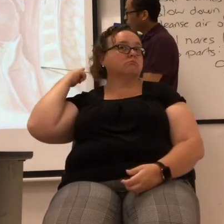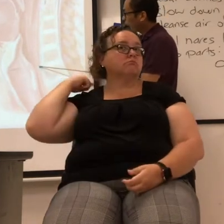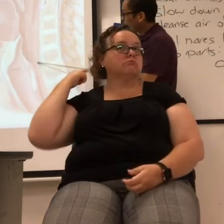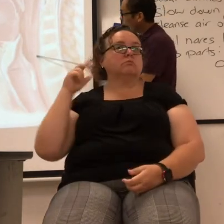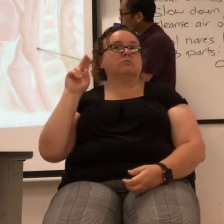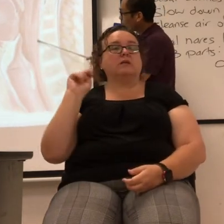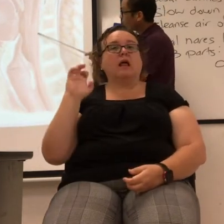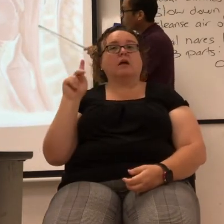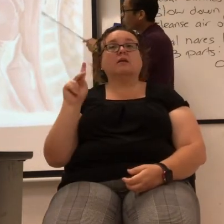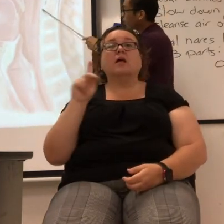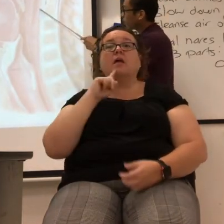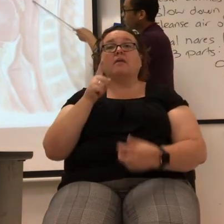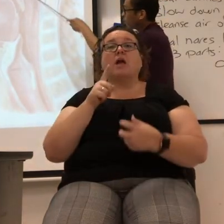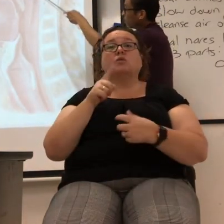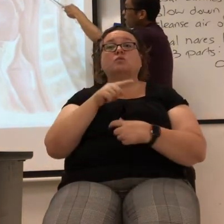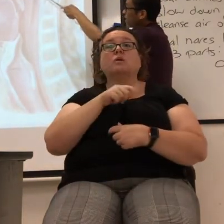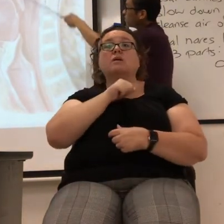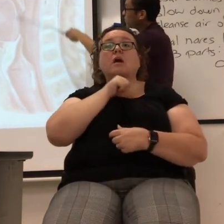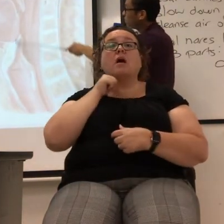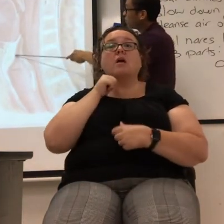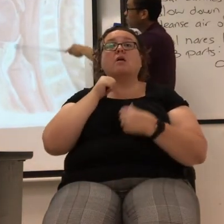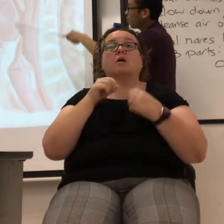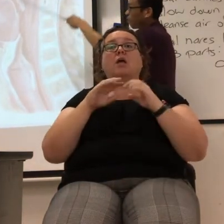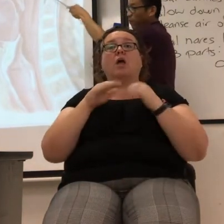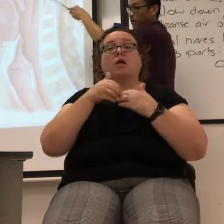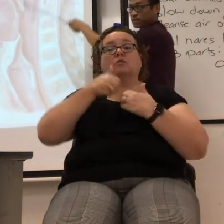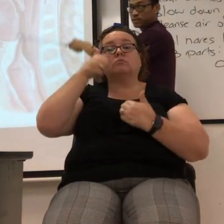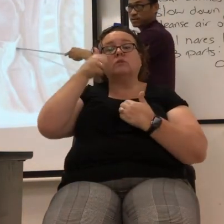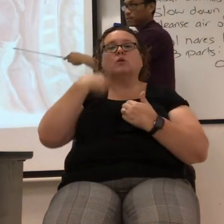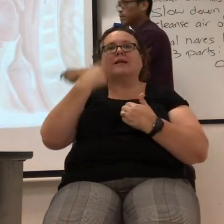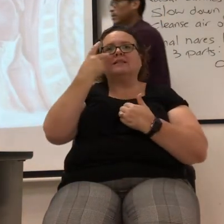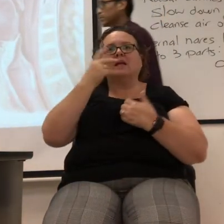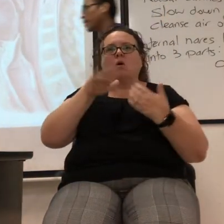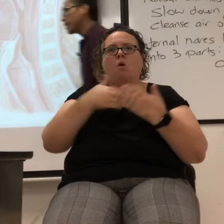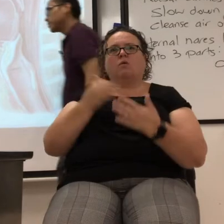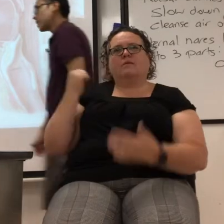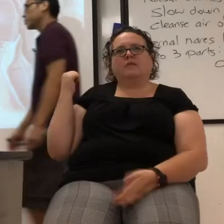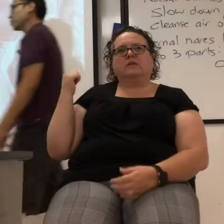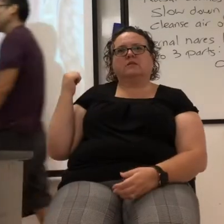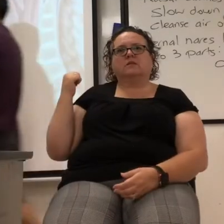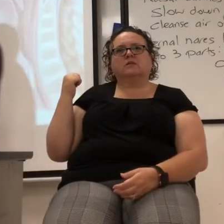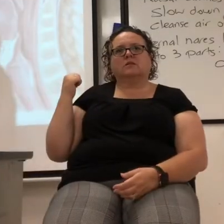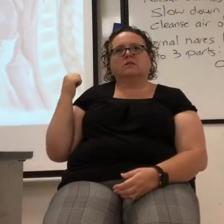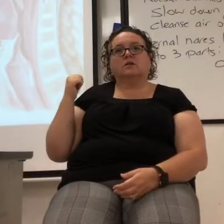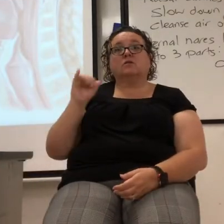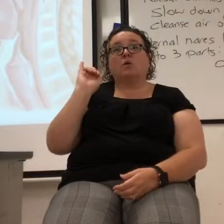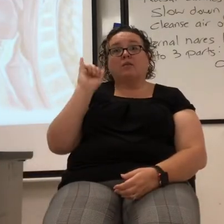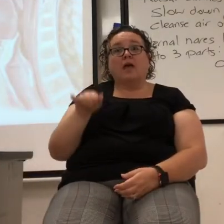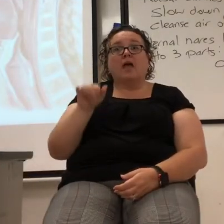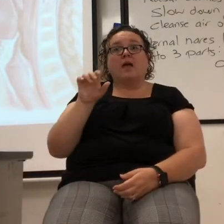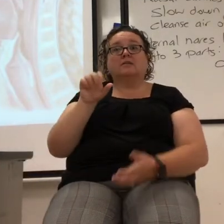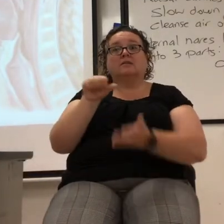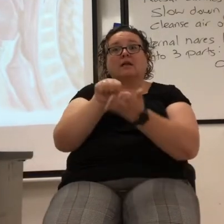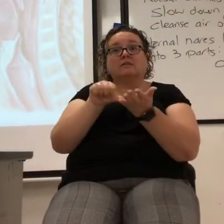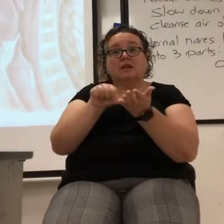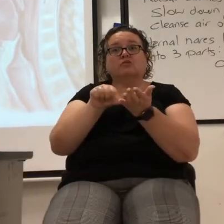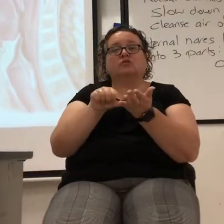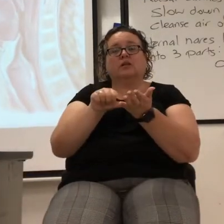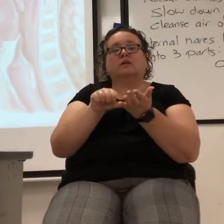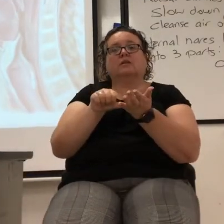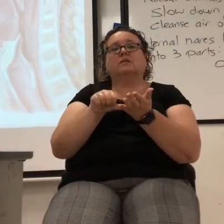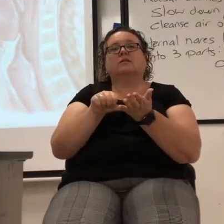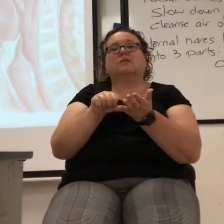then you cut the throat open and you get a nice view into all this. So that dissection is